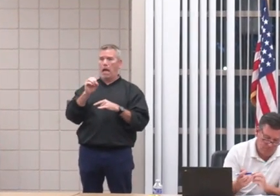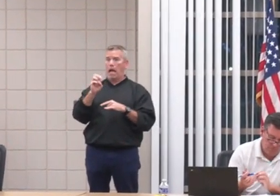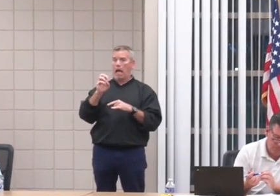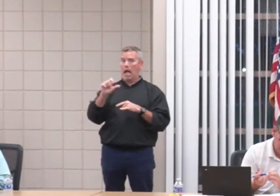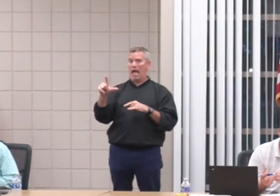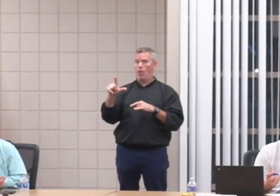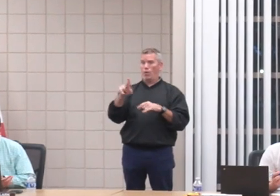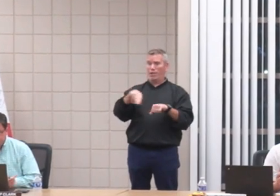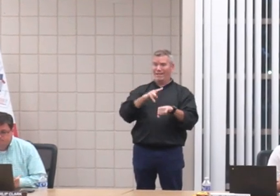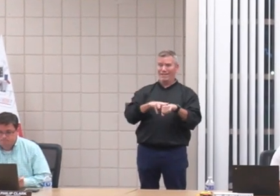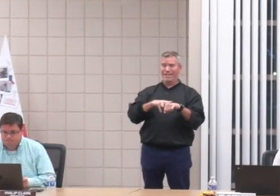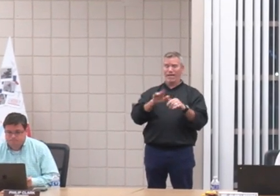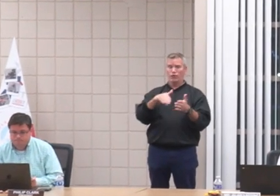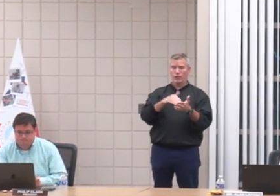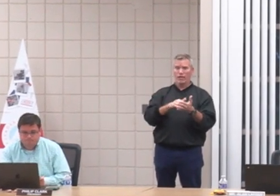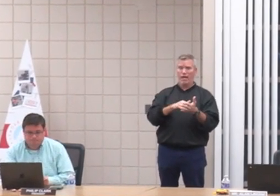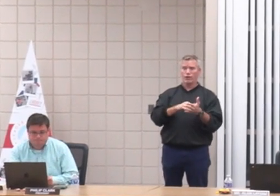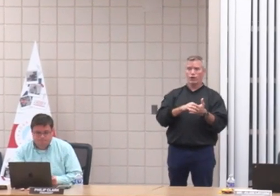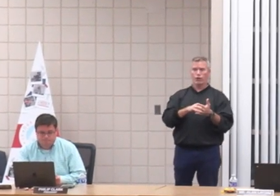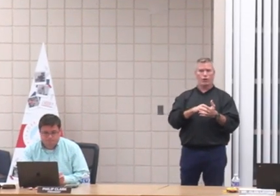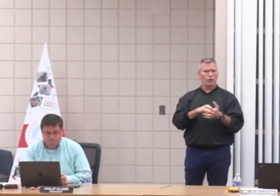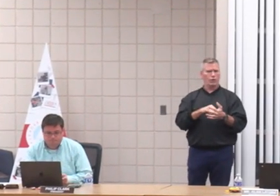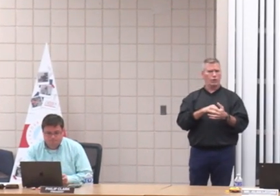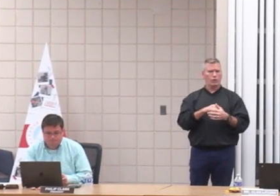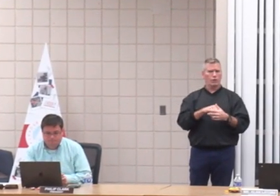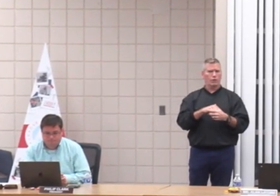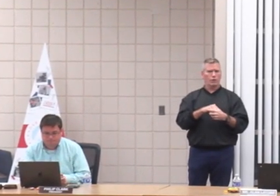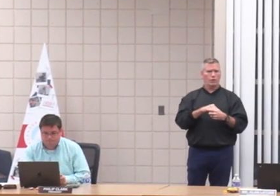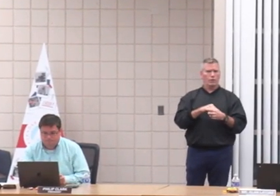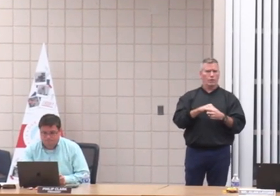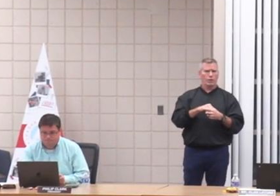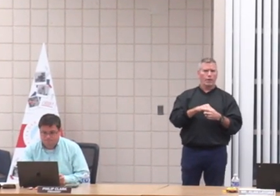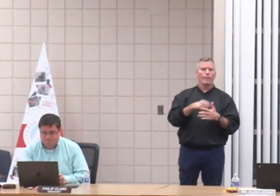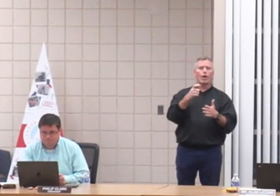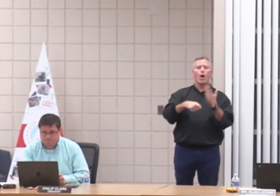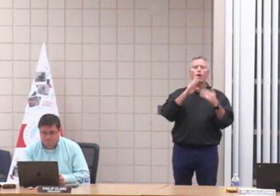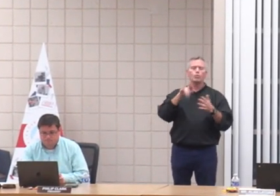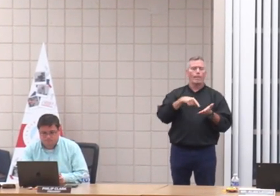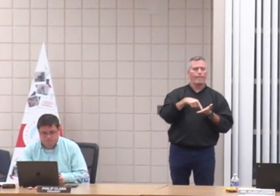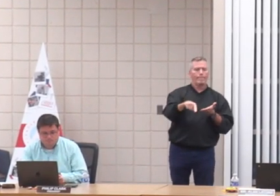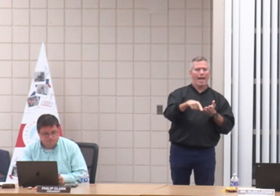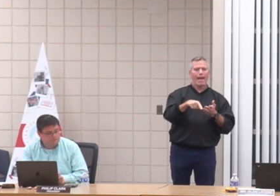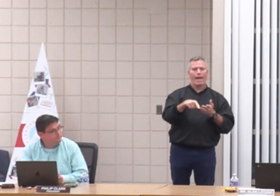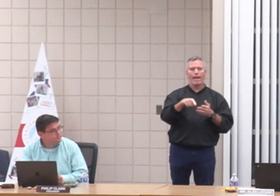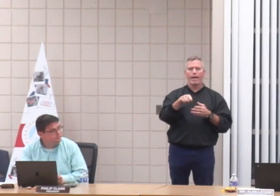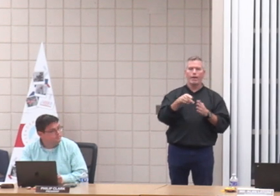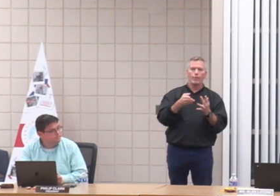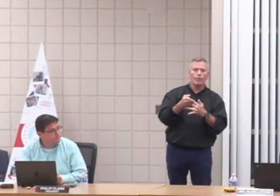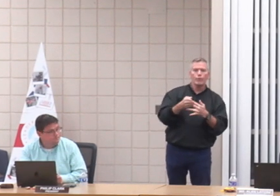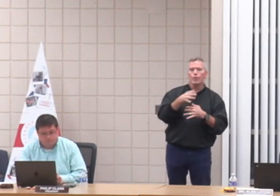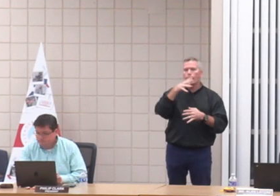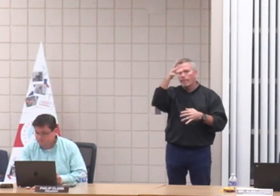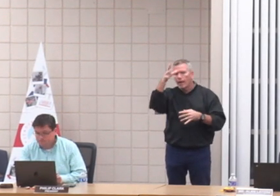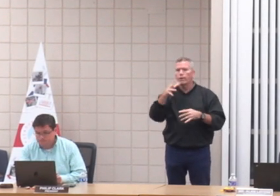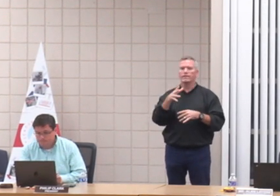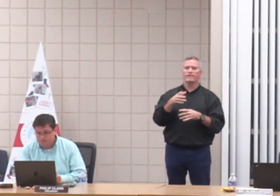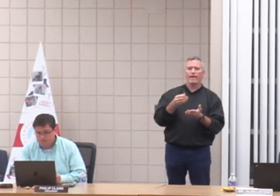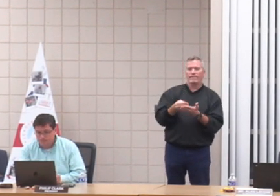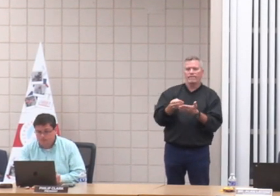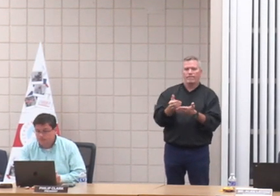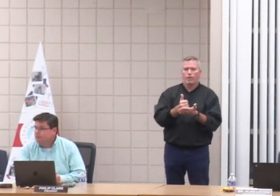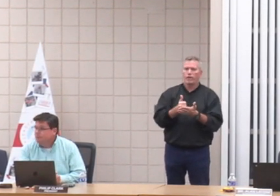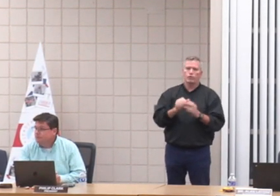through the 25th, 2024. The cost of the trip will be paid by parents and fundraisers, so there be no cost to the district. That's cool.